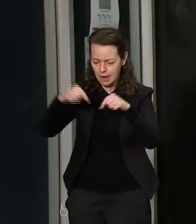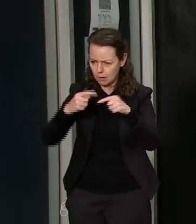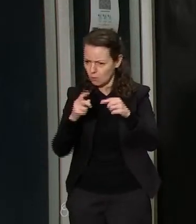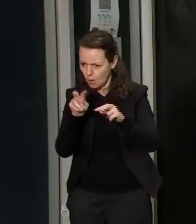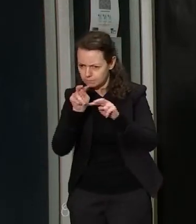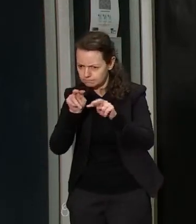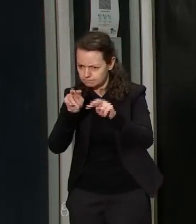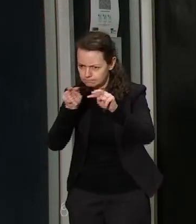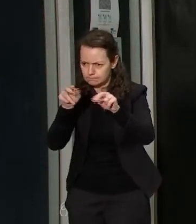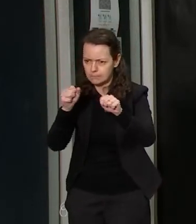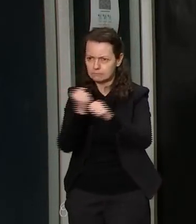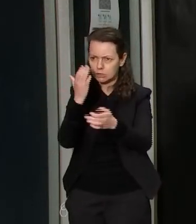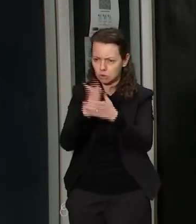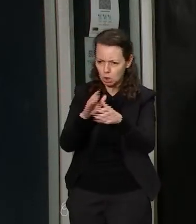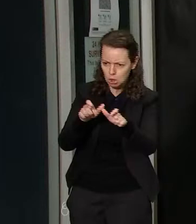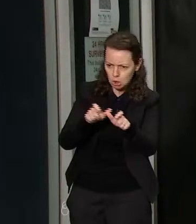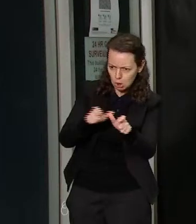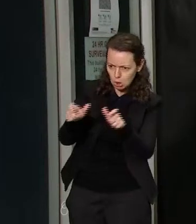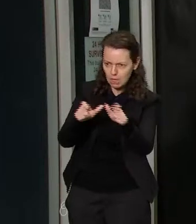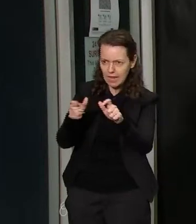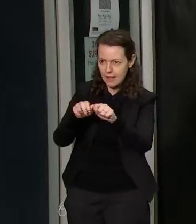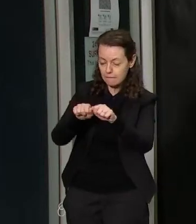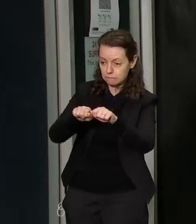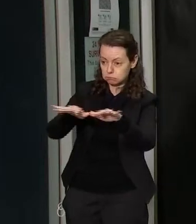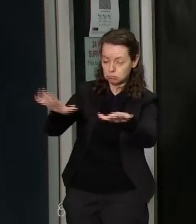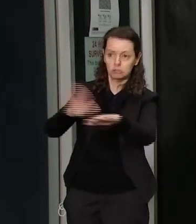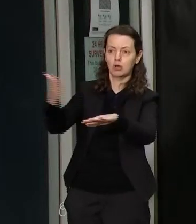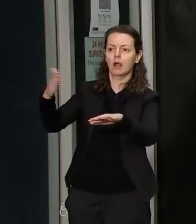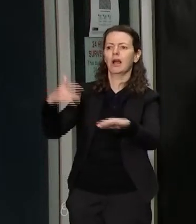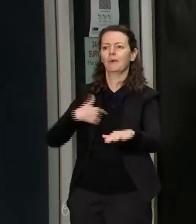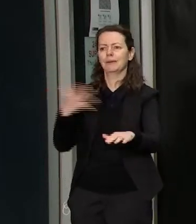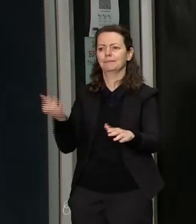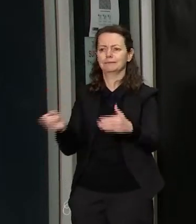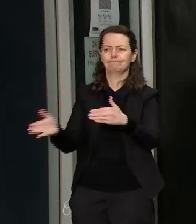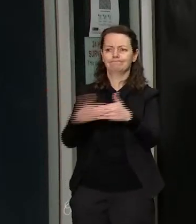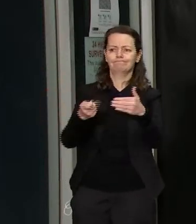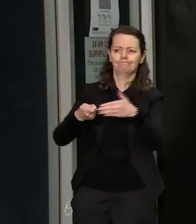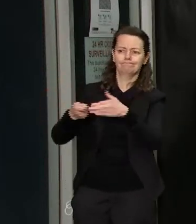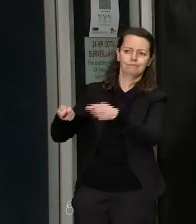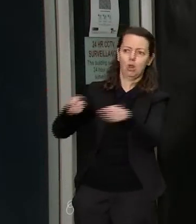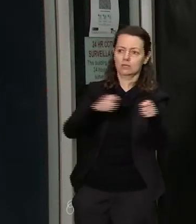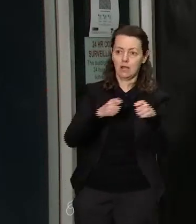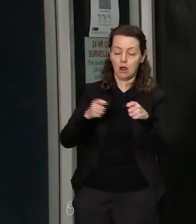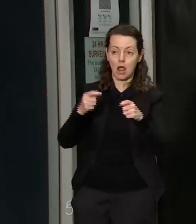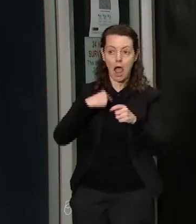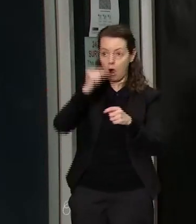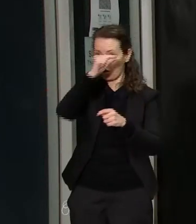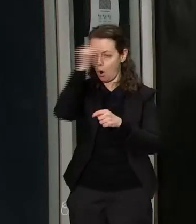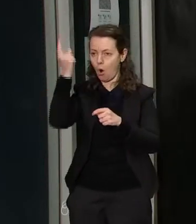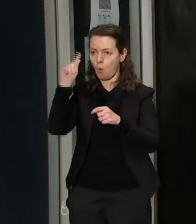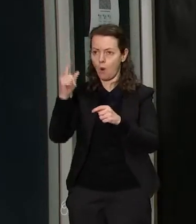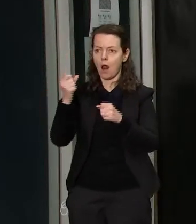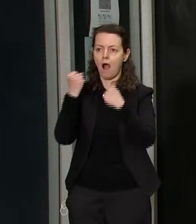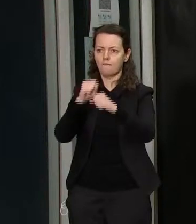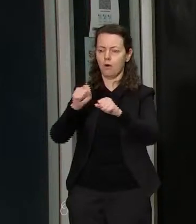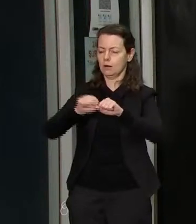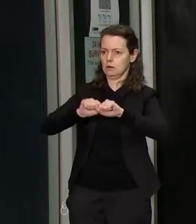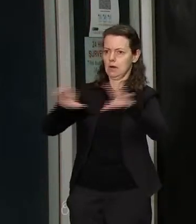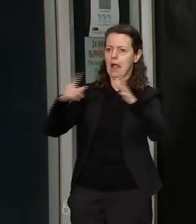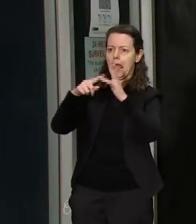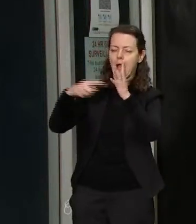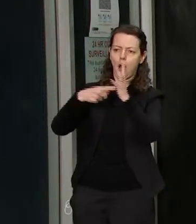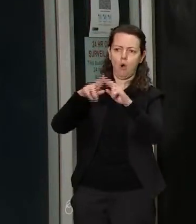this outbreak doesn't become uncontrollable. That is our response to every single outbreak. Now, in some